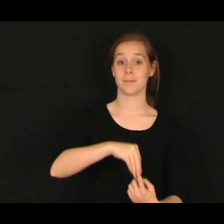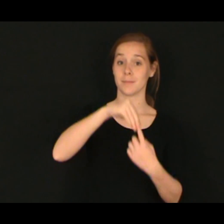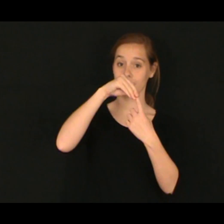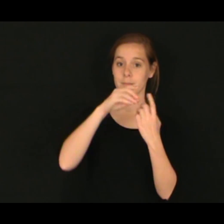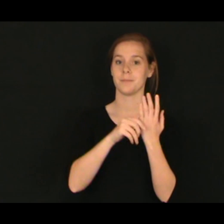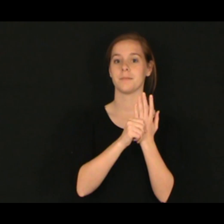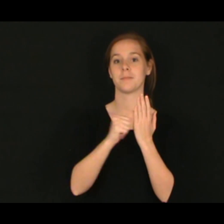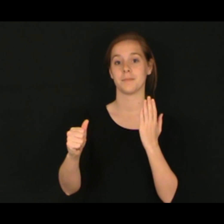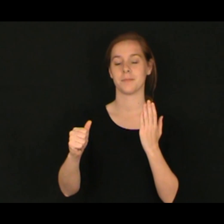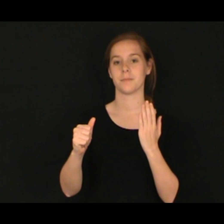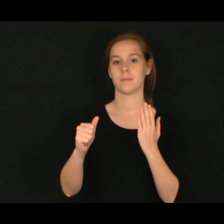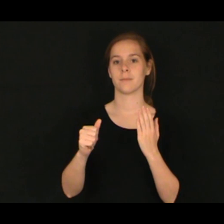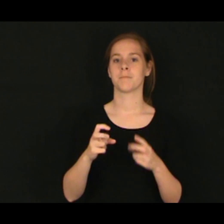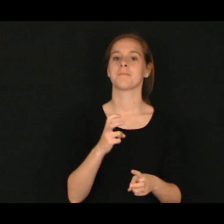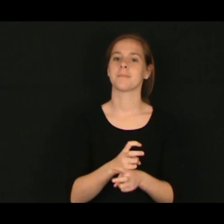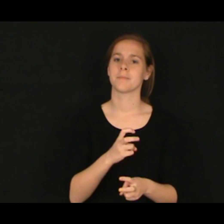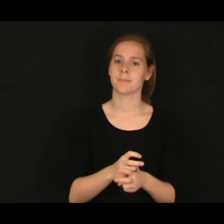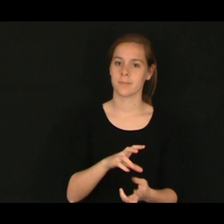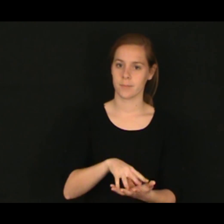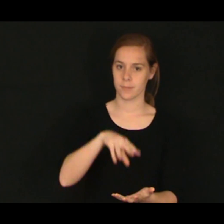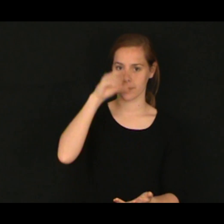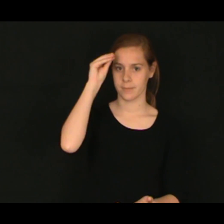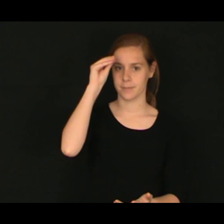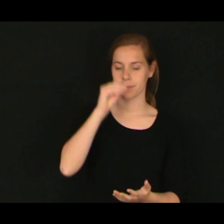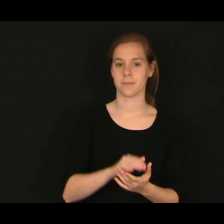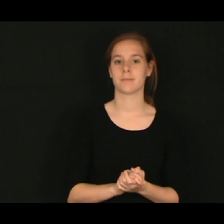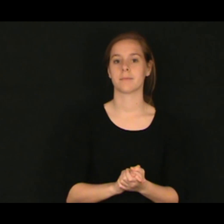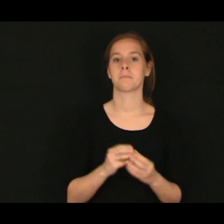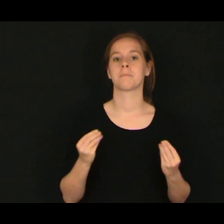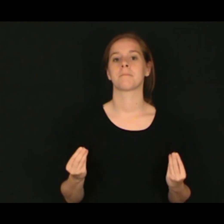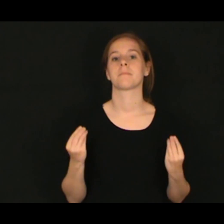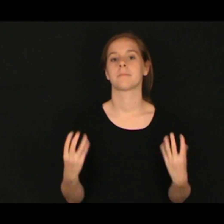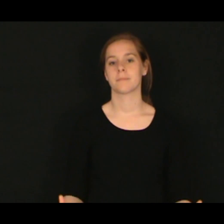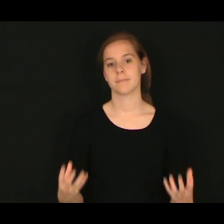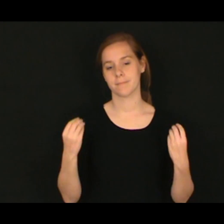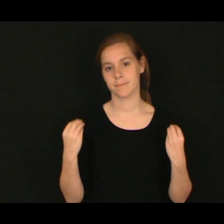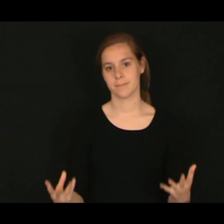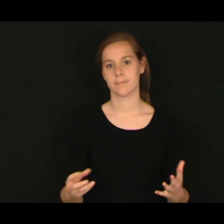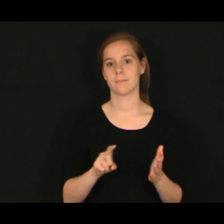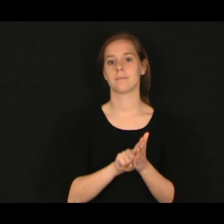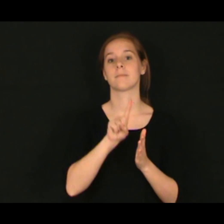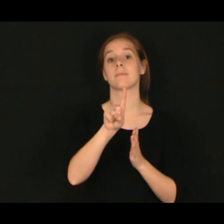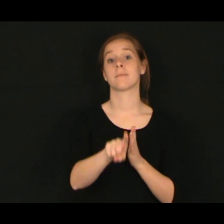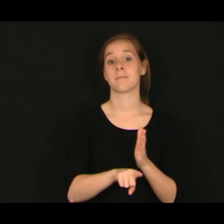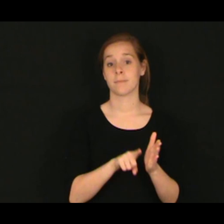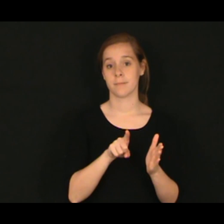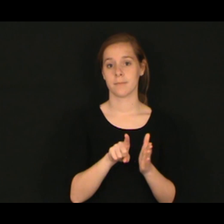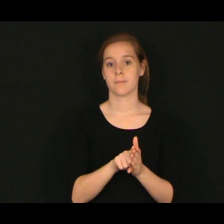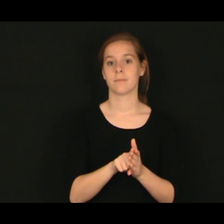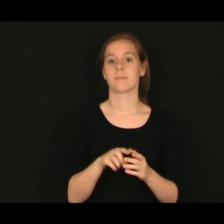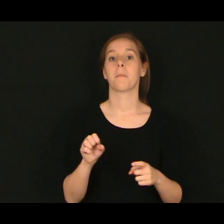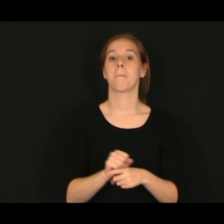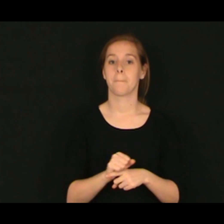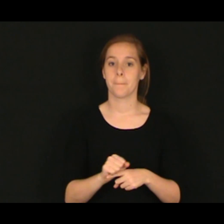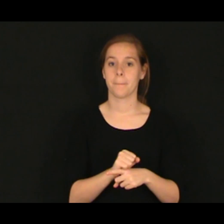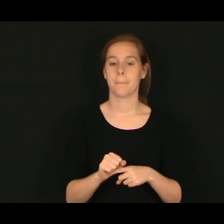American Sign Language is a unique skill that is very difficult to learn. I've spent many